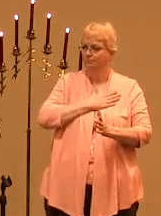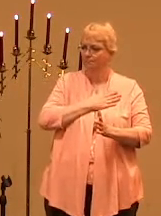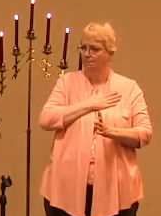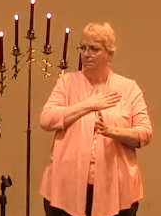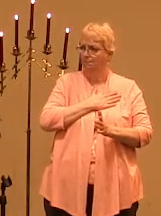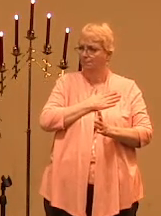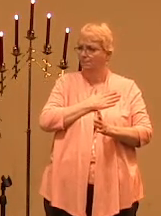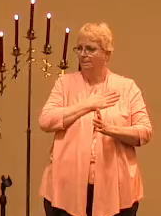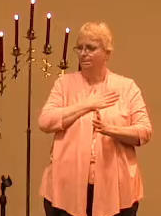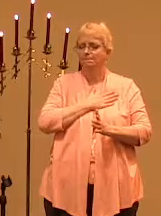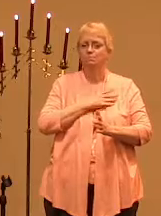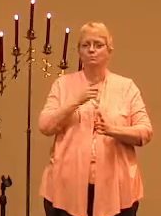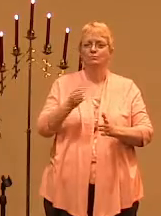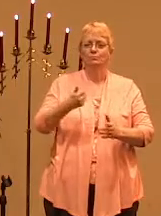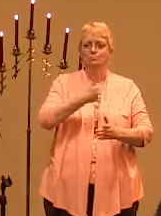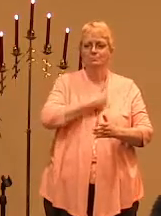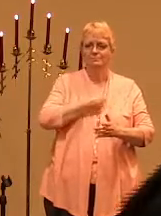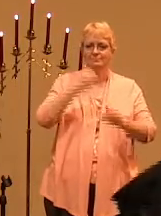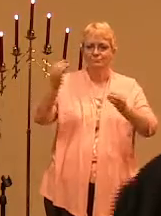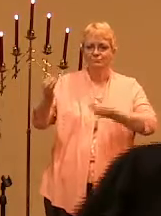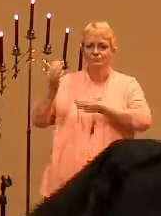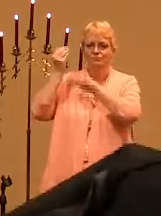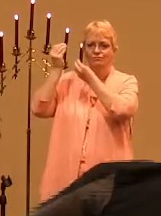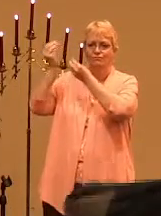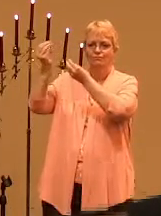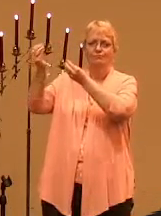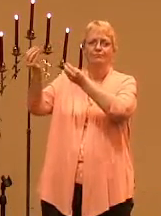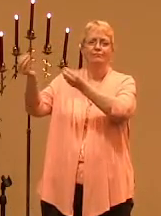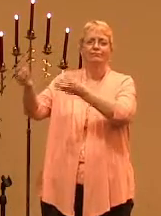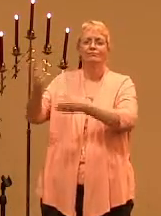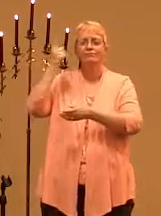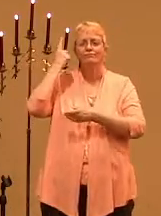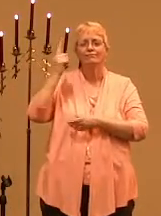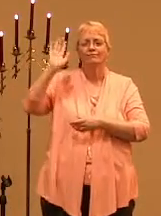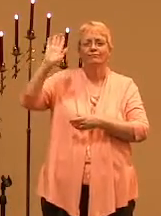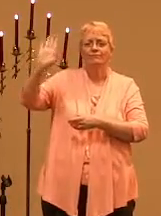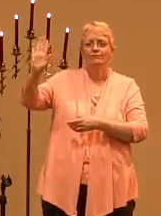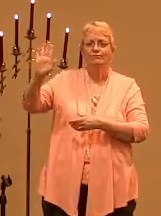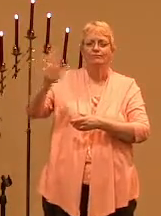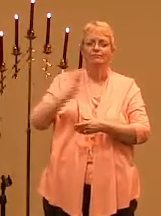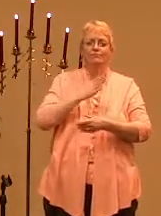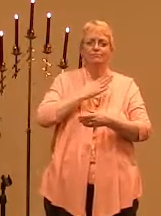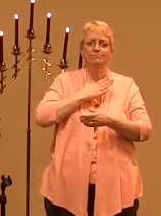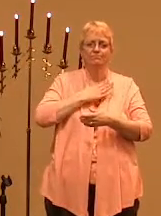give myself to thee, for